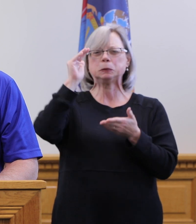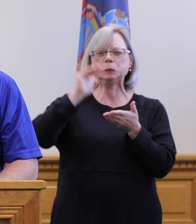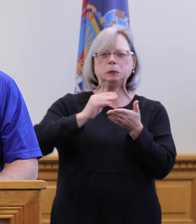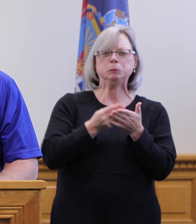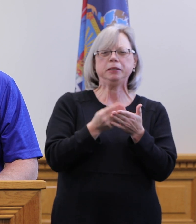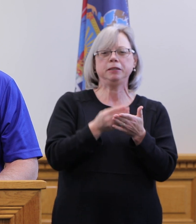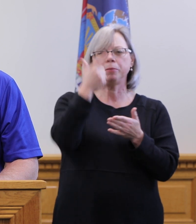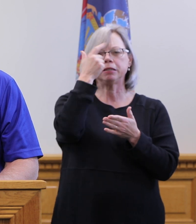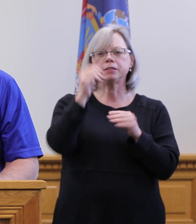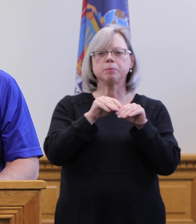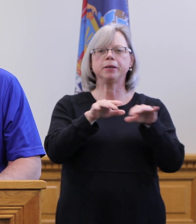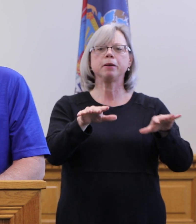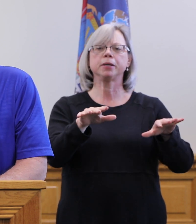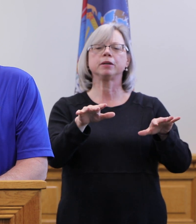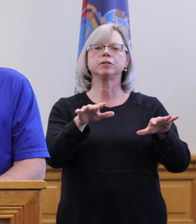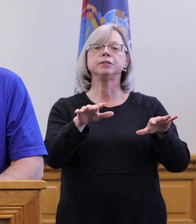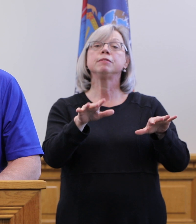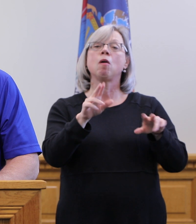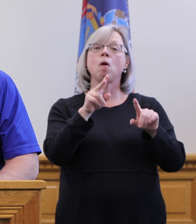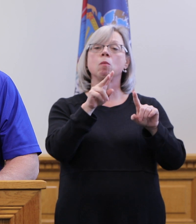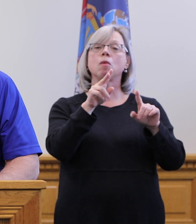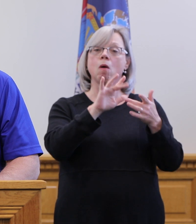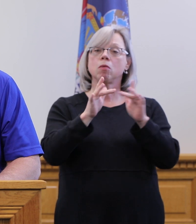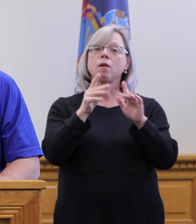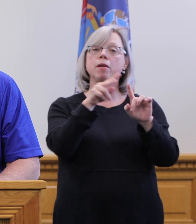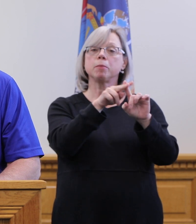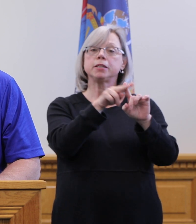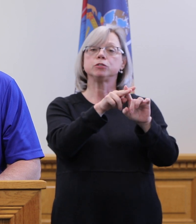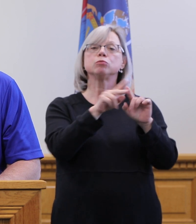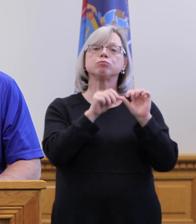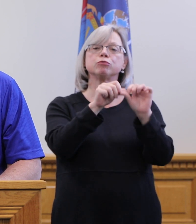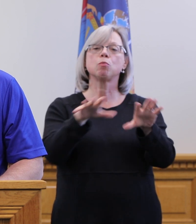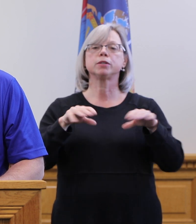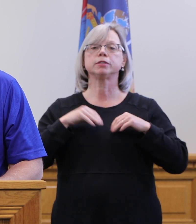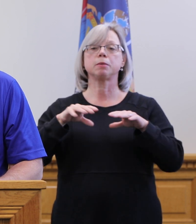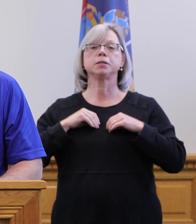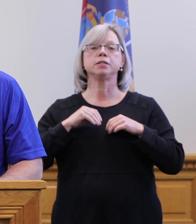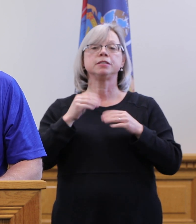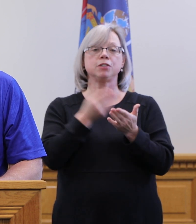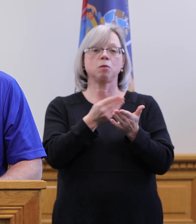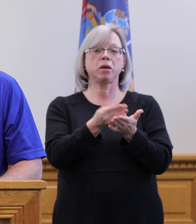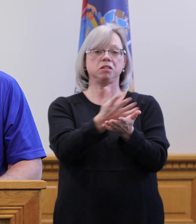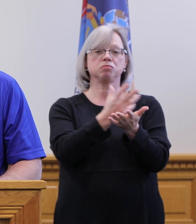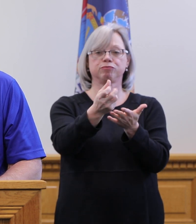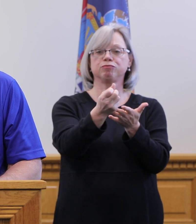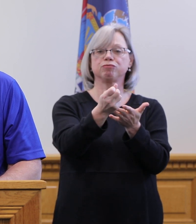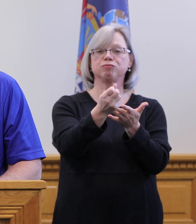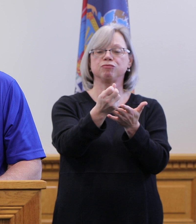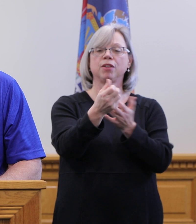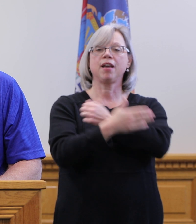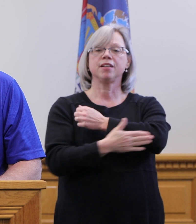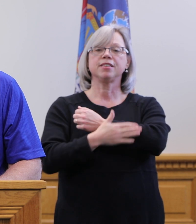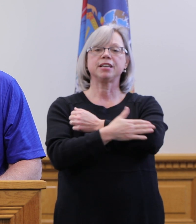funds are exhausted. The County Solid Waste Department announced the 2021 opening of its household hazardous waste